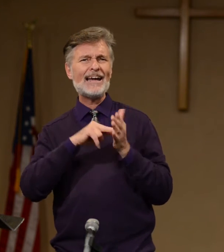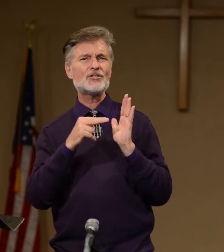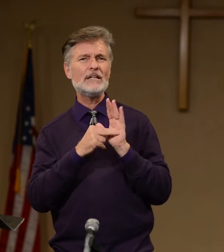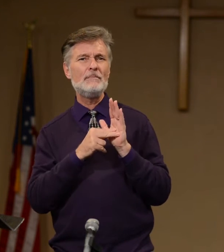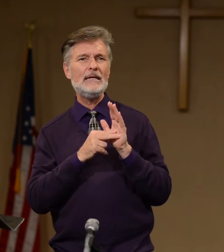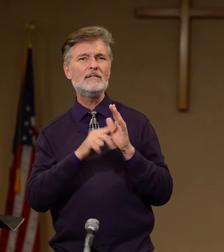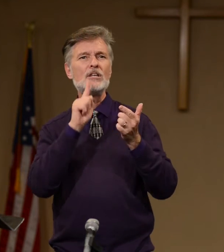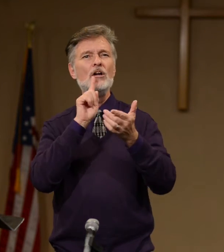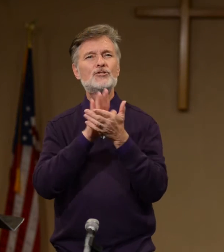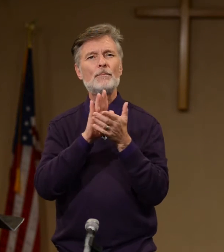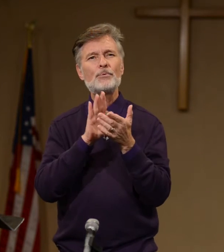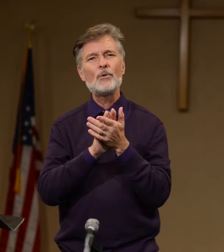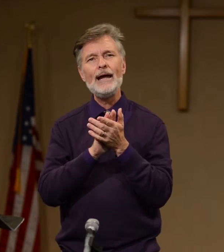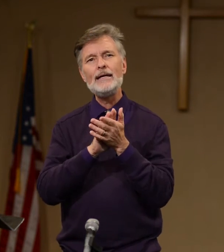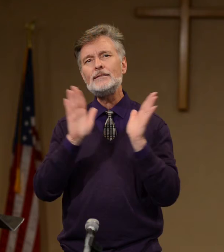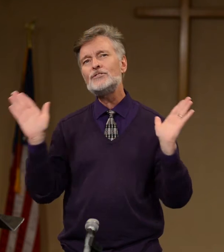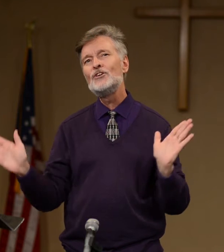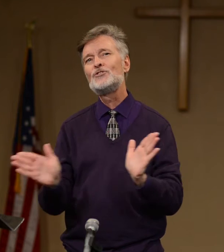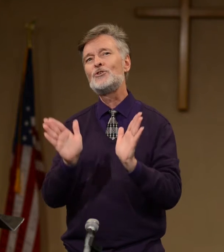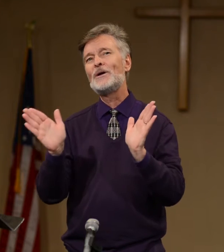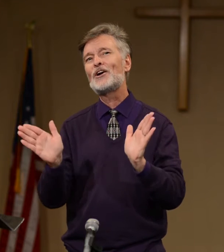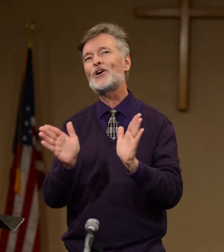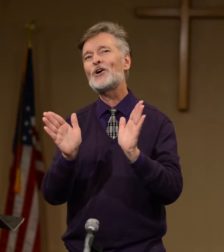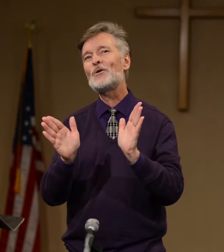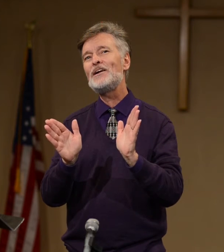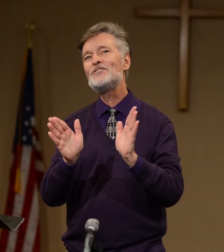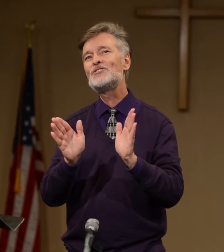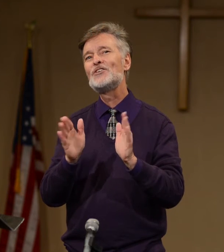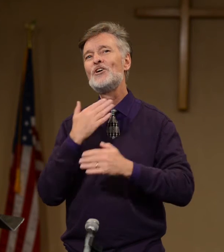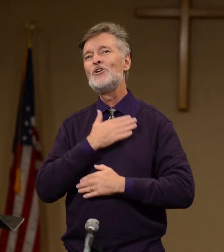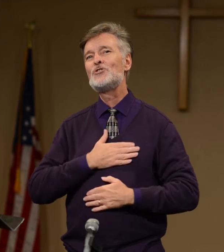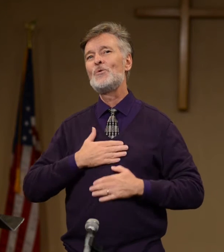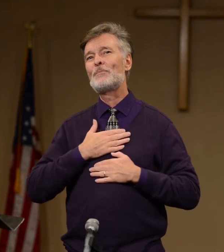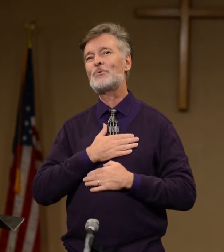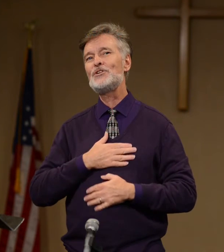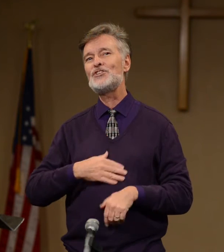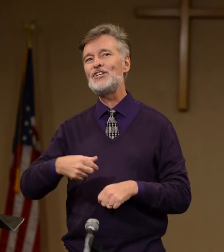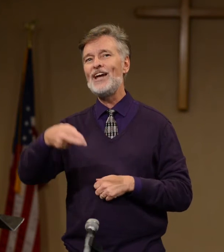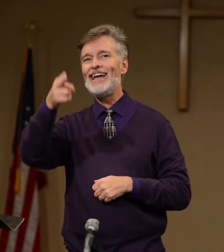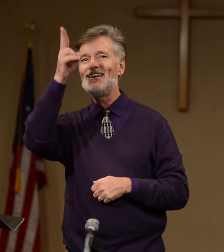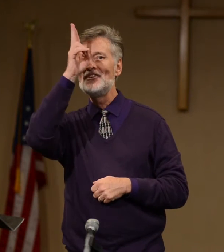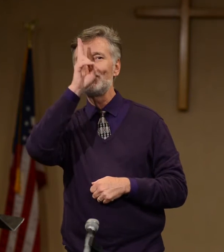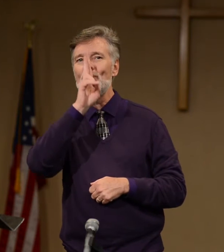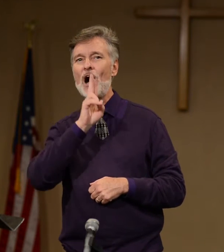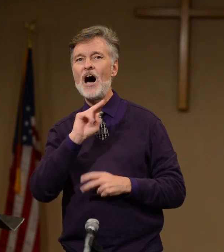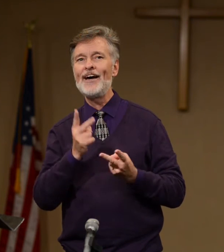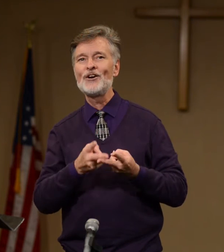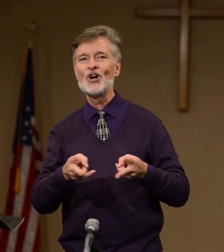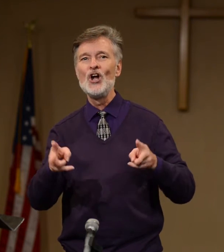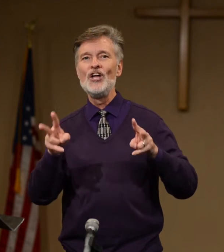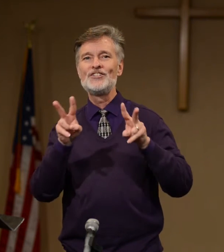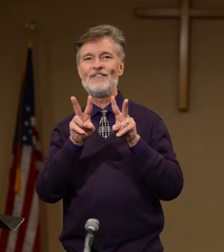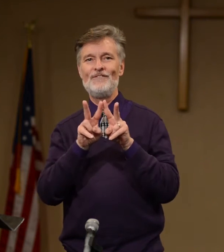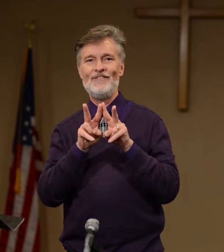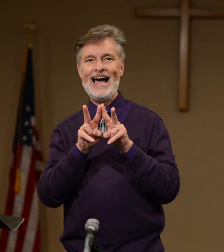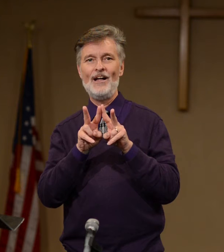actually means to praise, to encourage, to appreciate, to honor, to